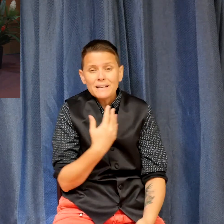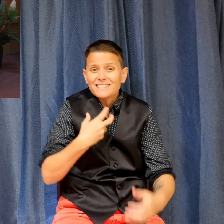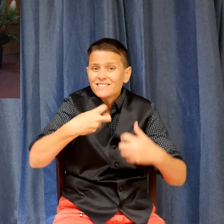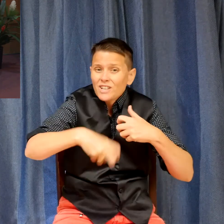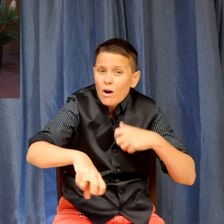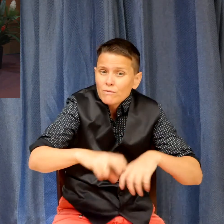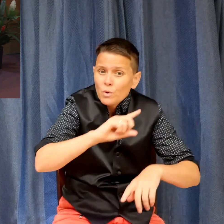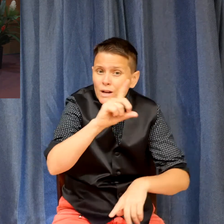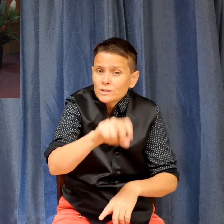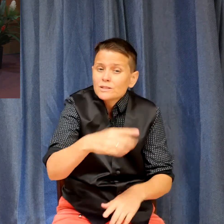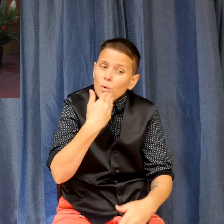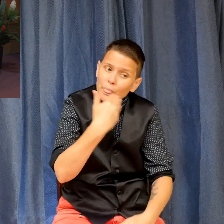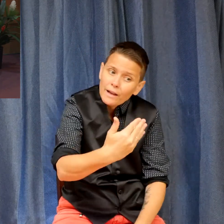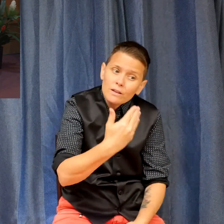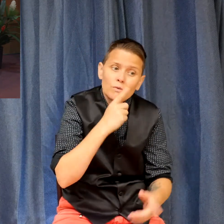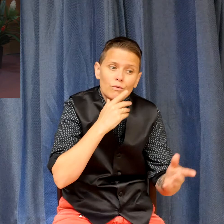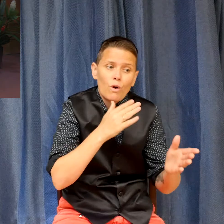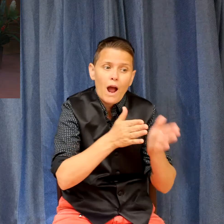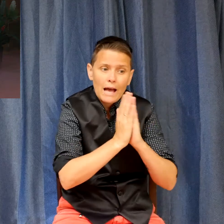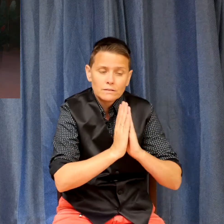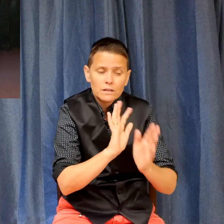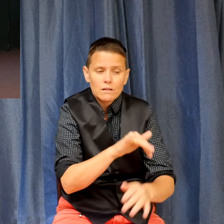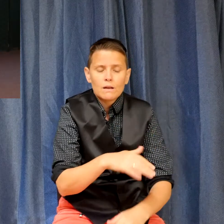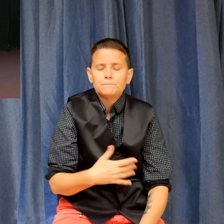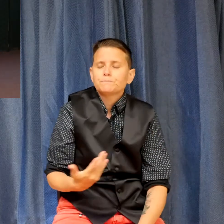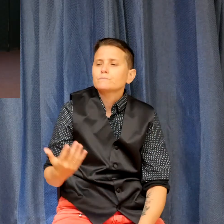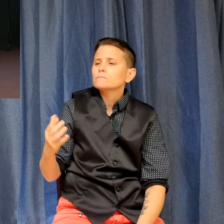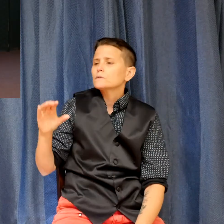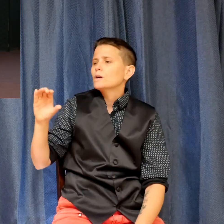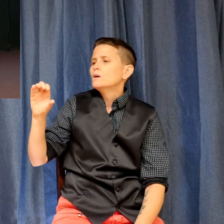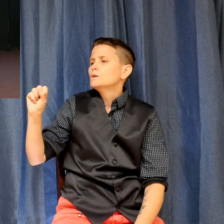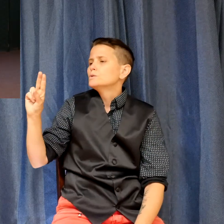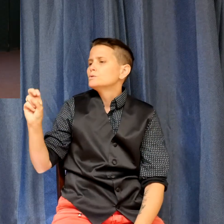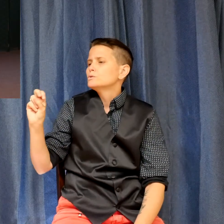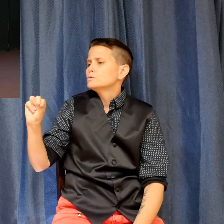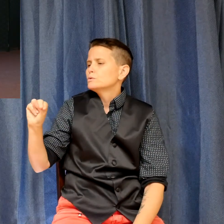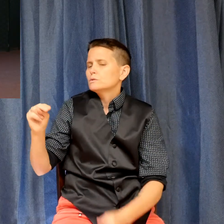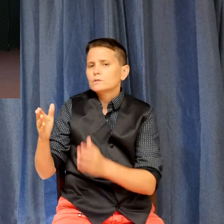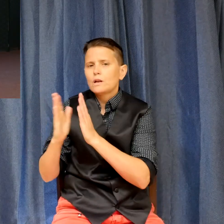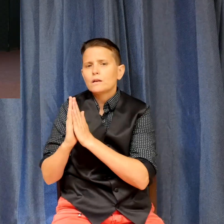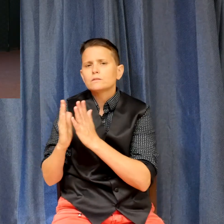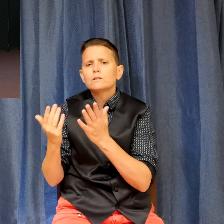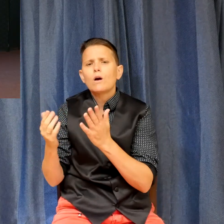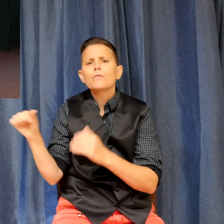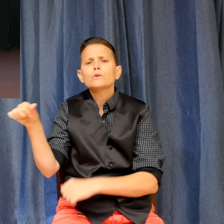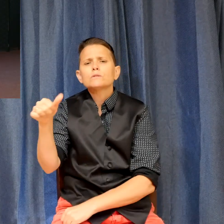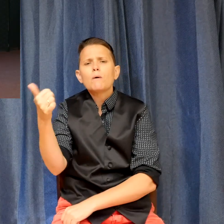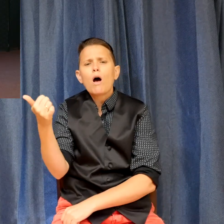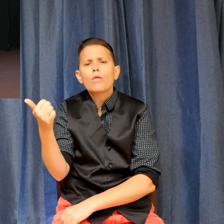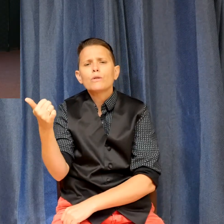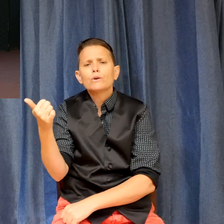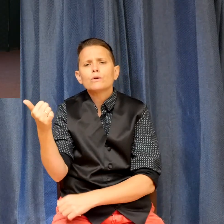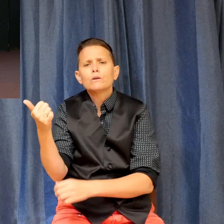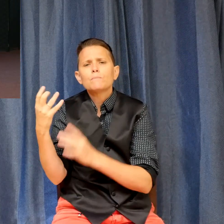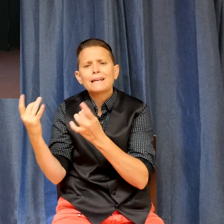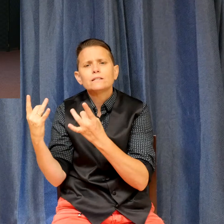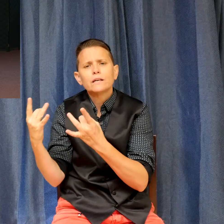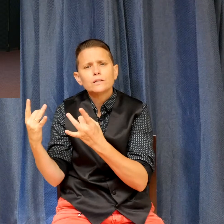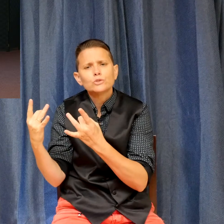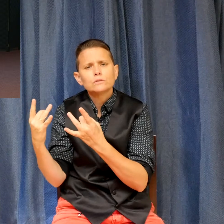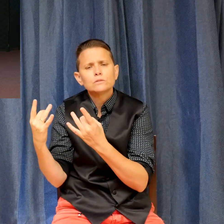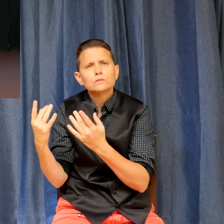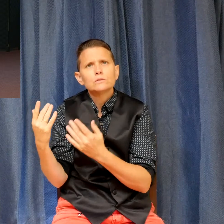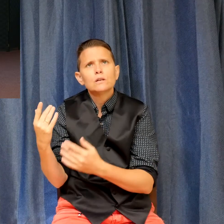question, though. Thank you. It was. Susan wanted to know a few other good meditations by Dr. Joe. I would like to